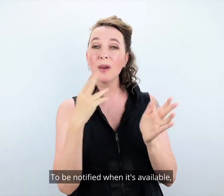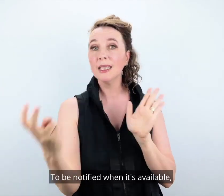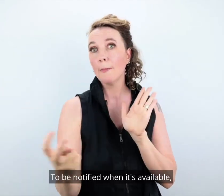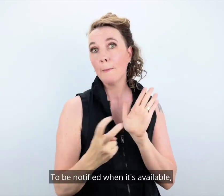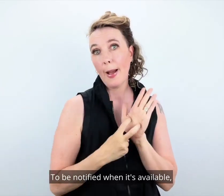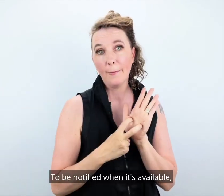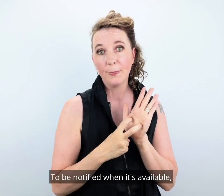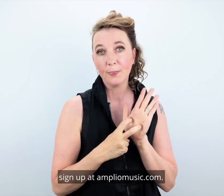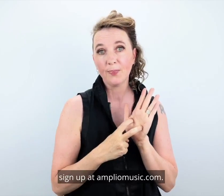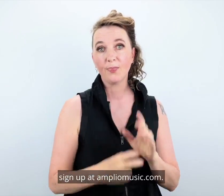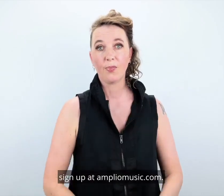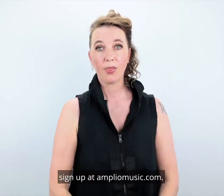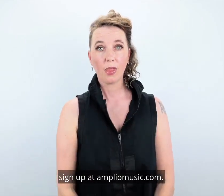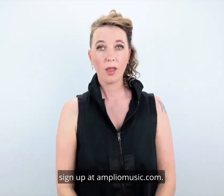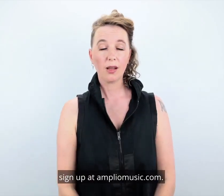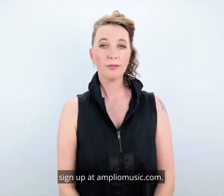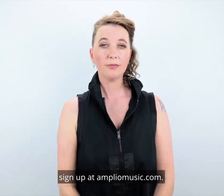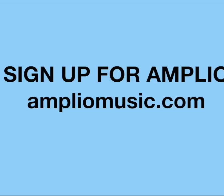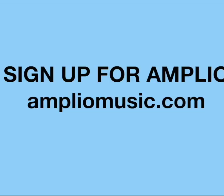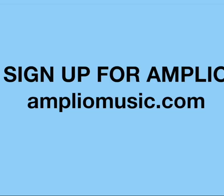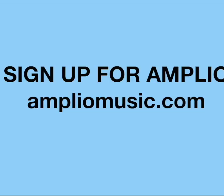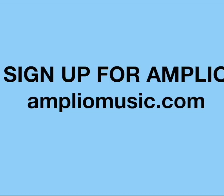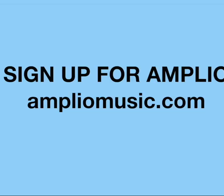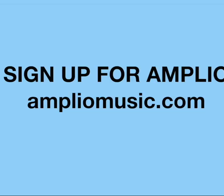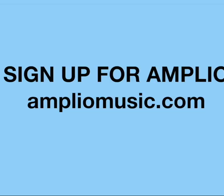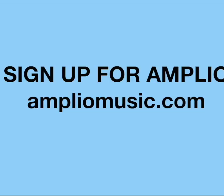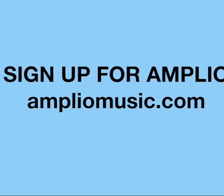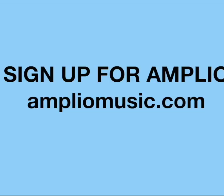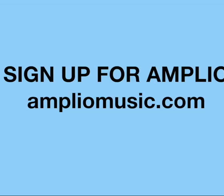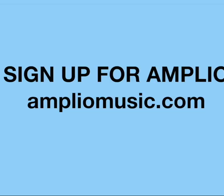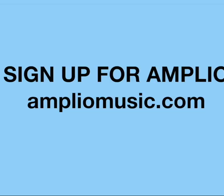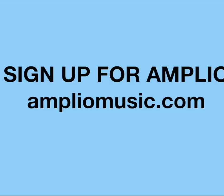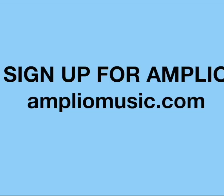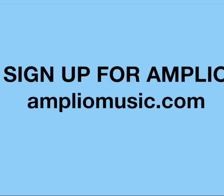available sign up at ampliomusic.com and